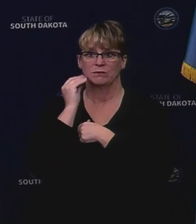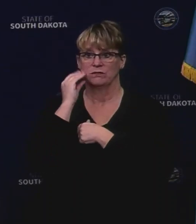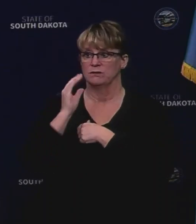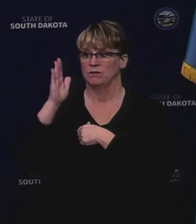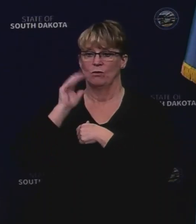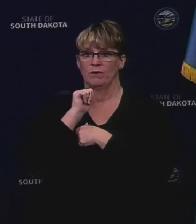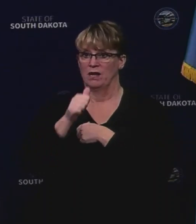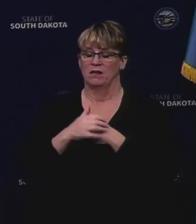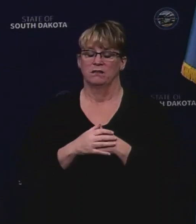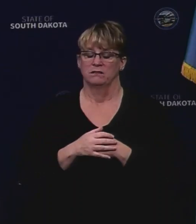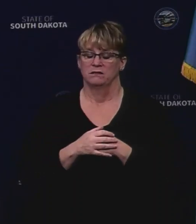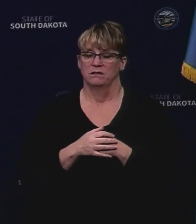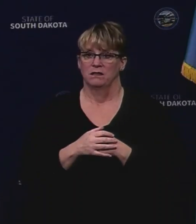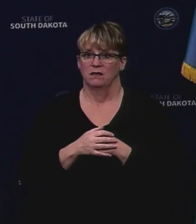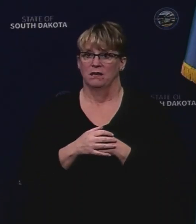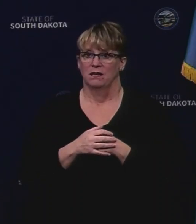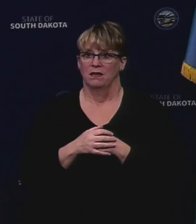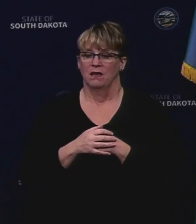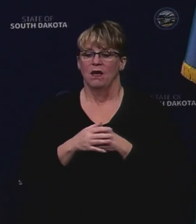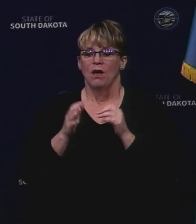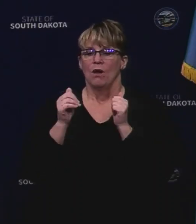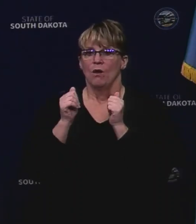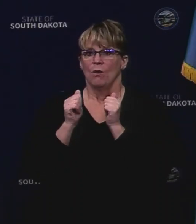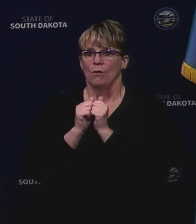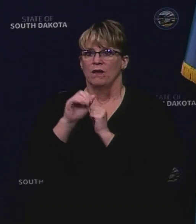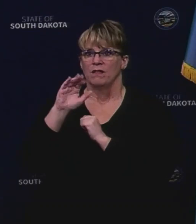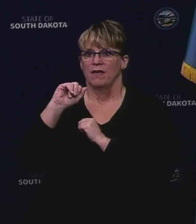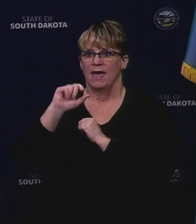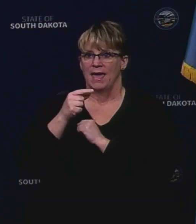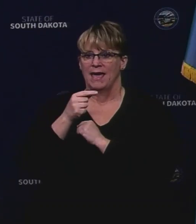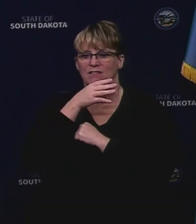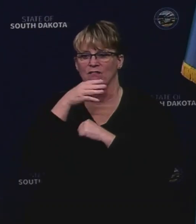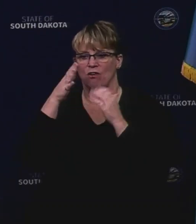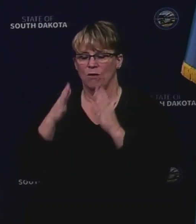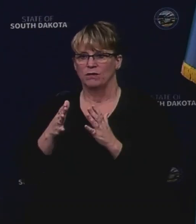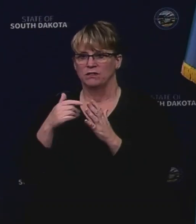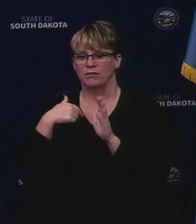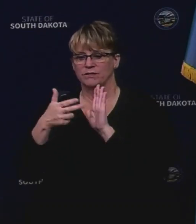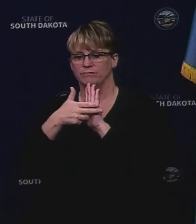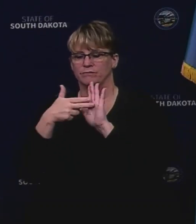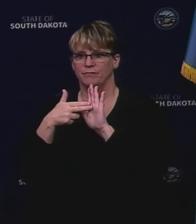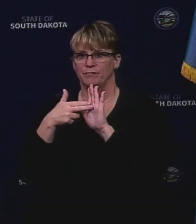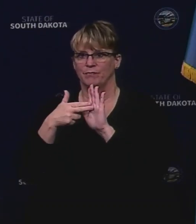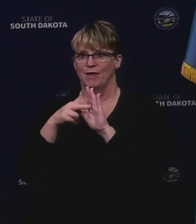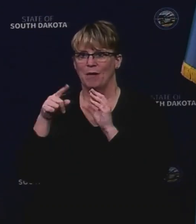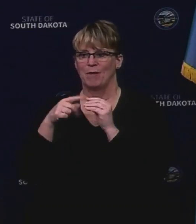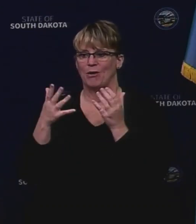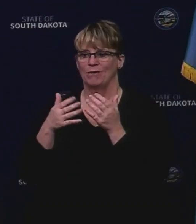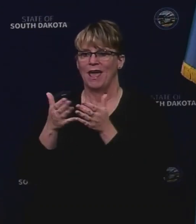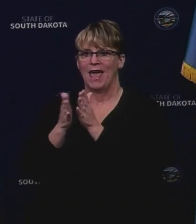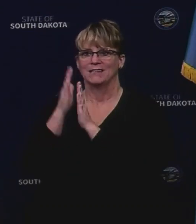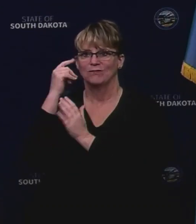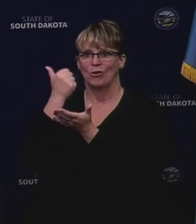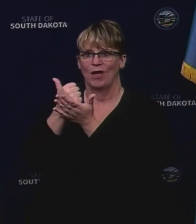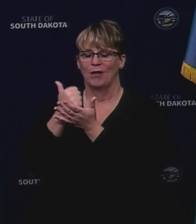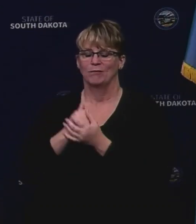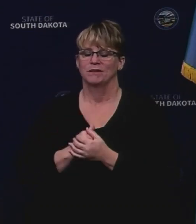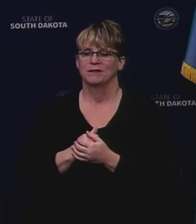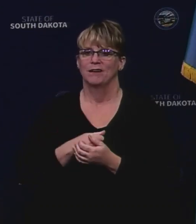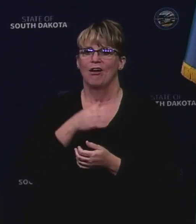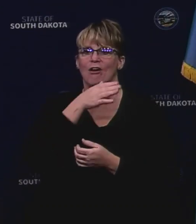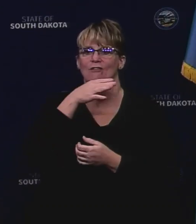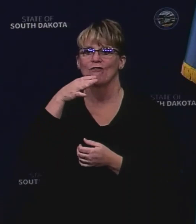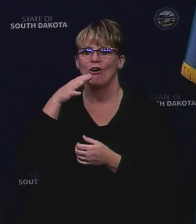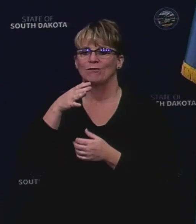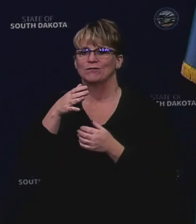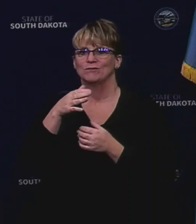before. And especially in the agriculture industry, there's a stigma around asking for help. Farmers and ranchers tend